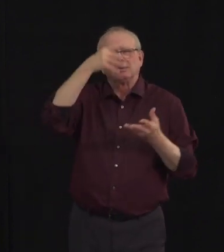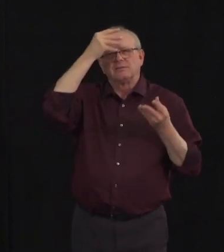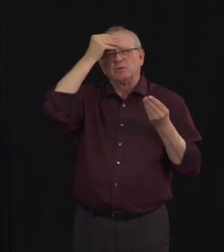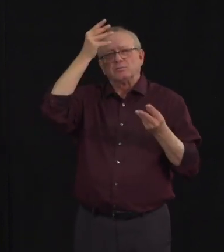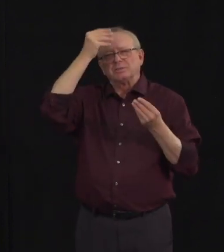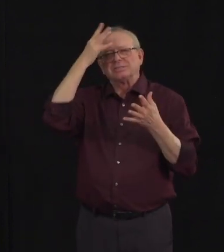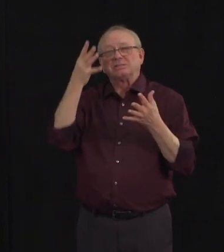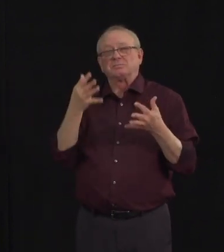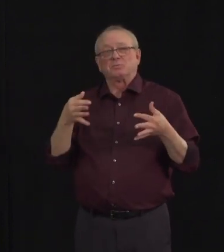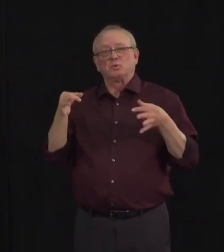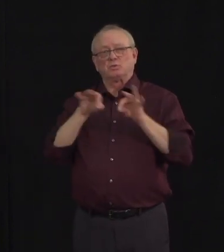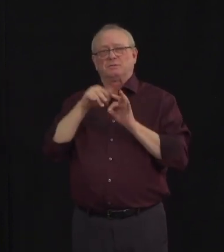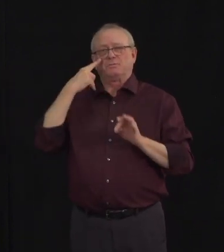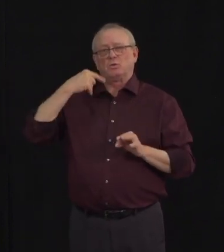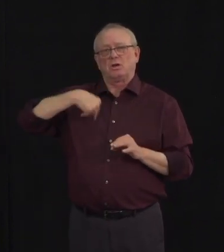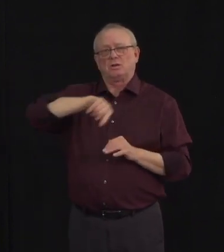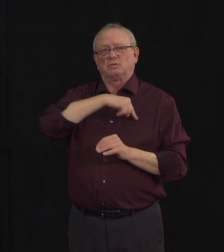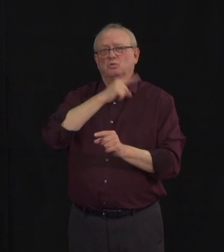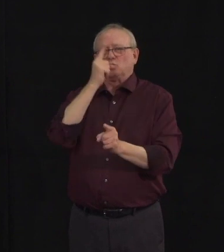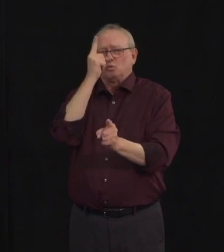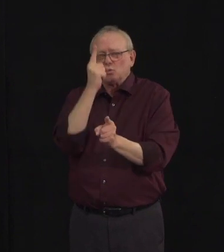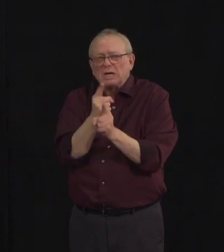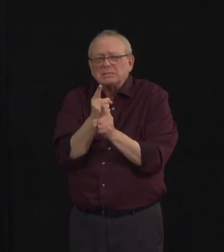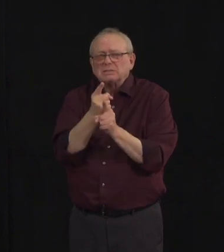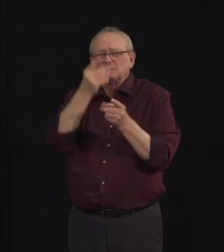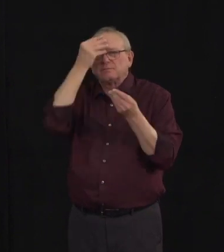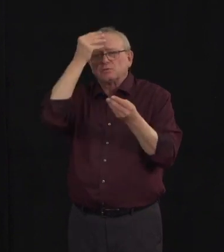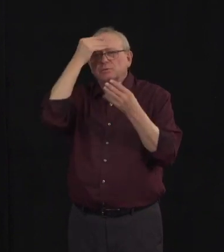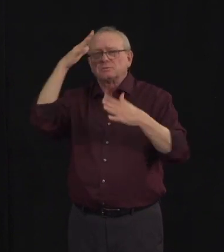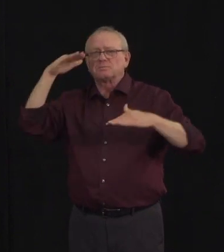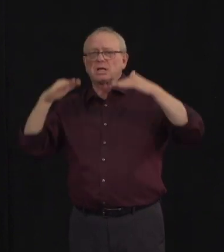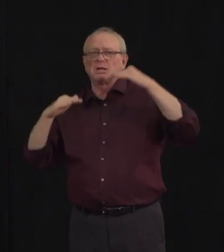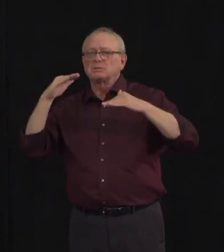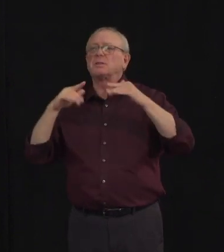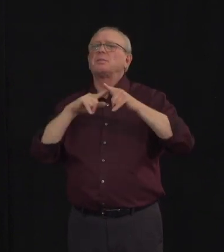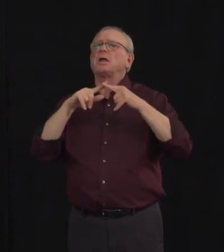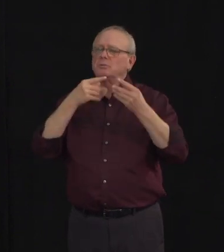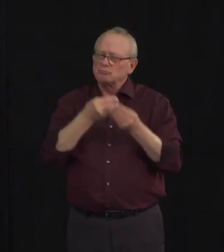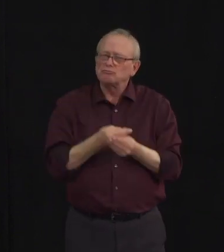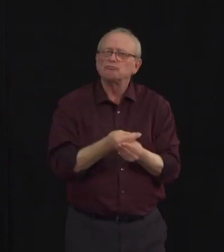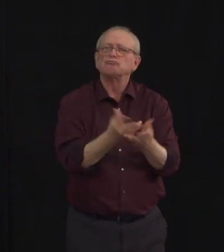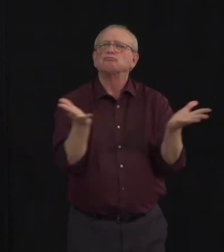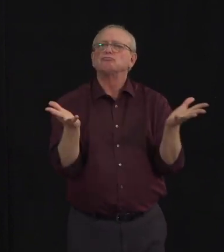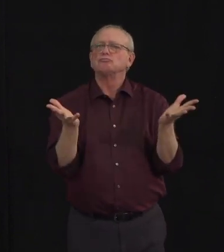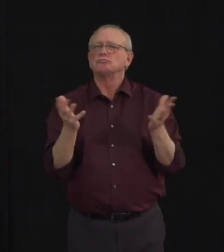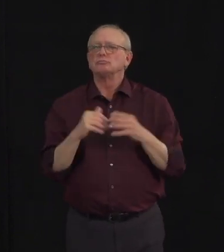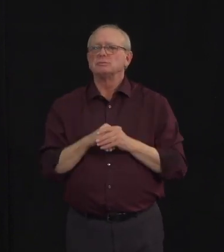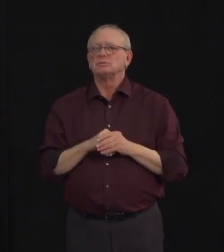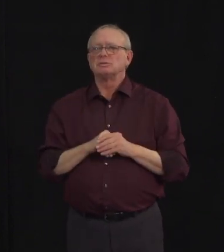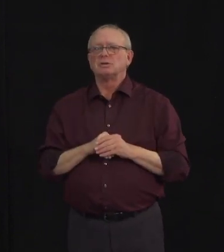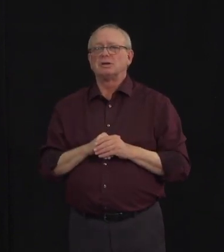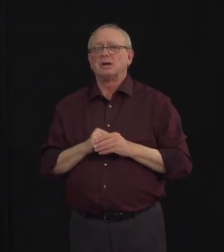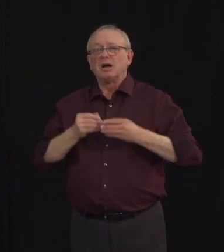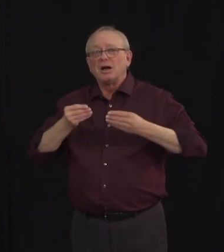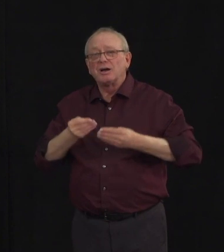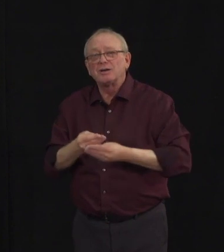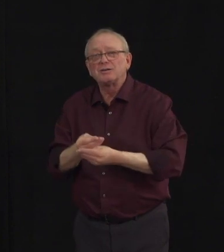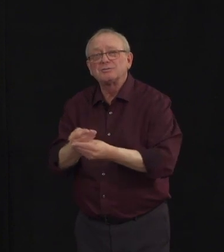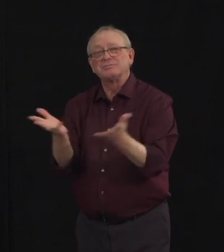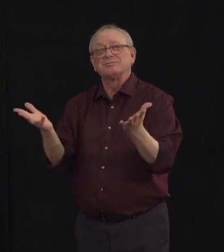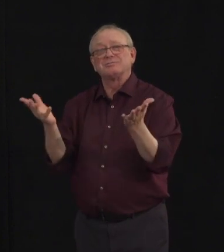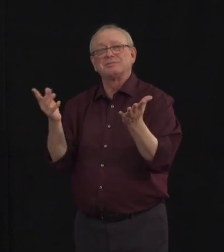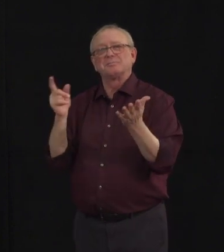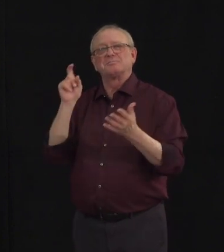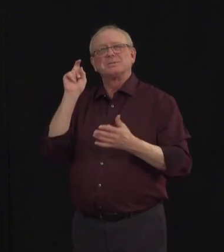in a timely fashion, but making sure that the information on there was effective and useful.